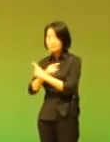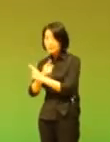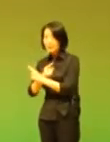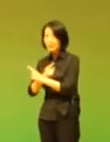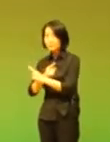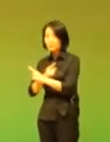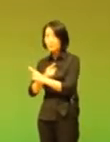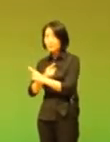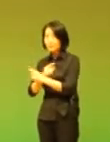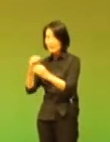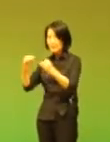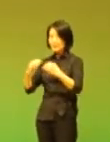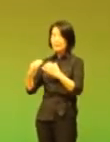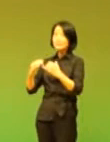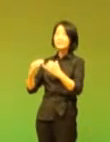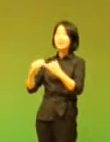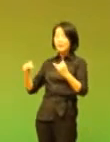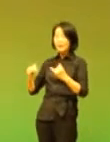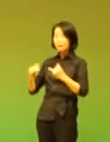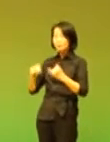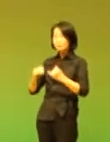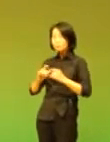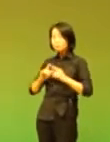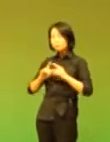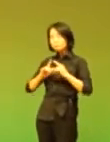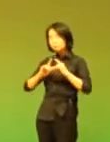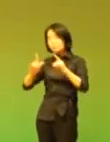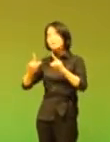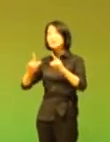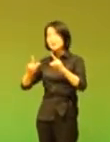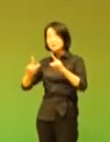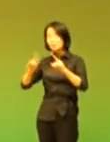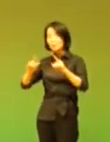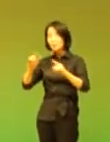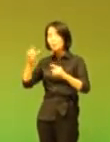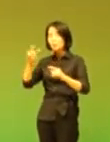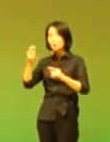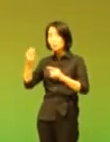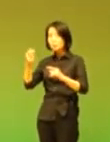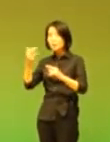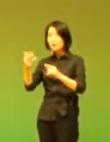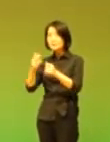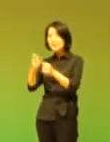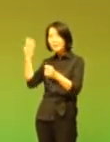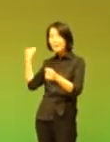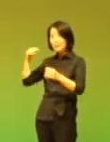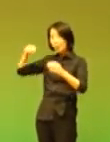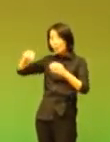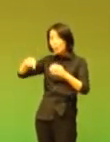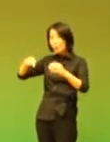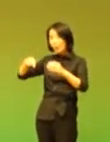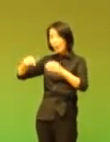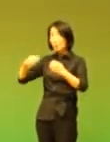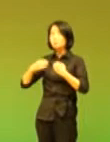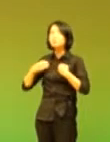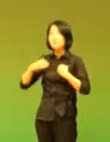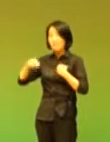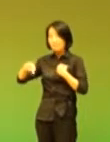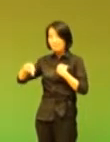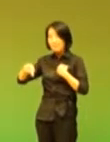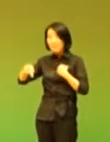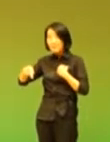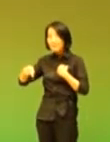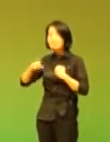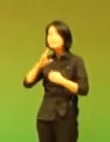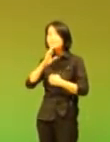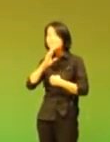So when we share the tragic stories of what these weapons do to people, we change the way people think, and we change people's